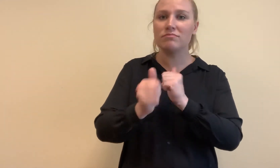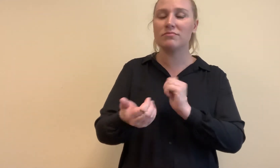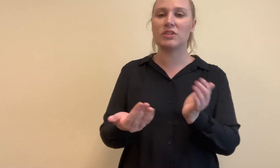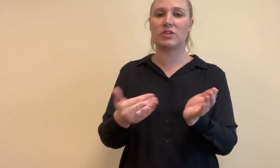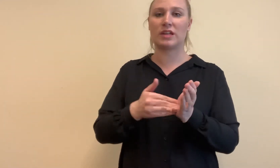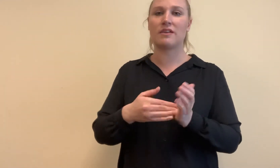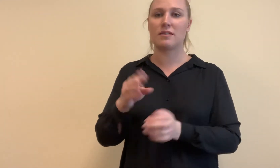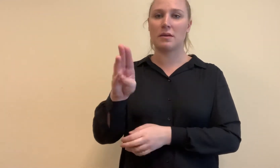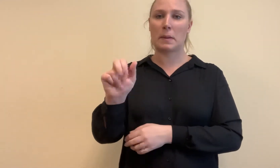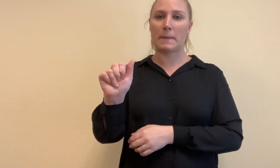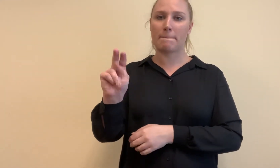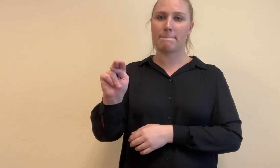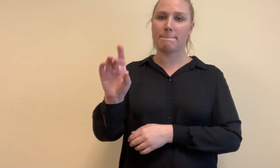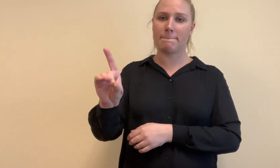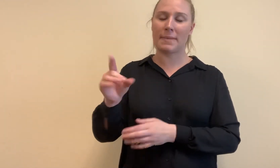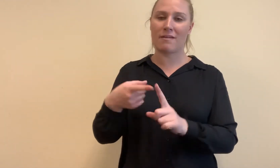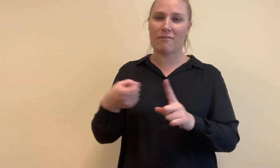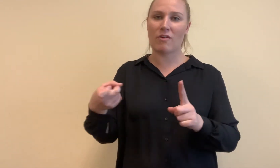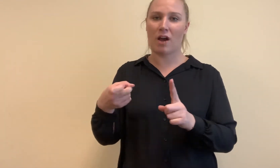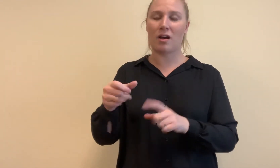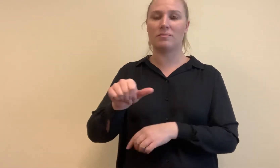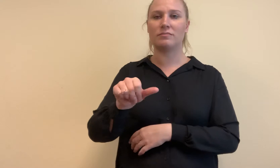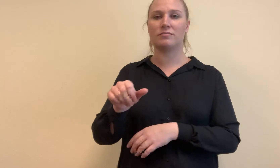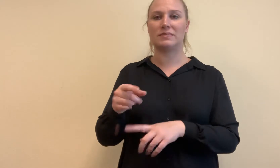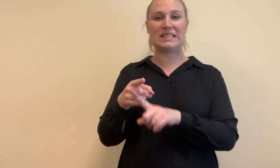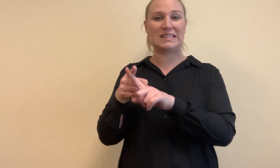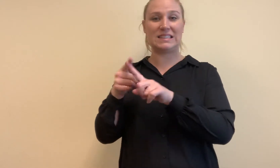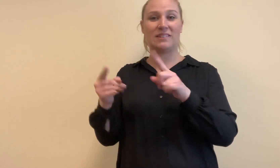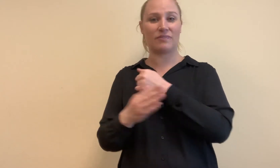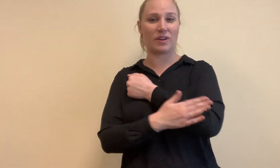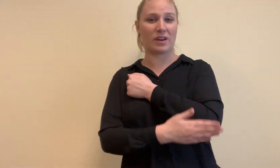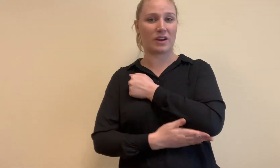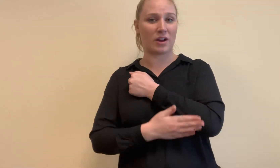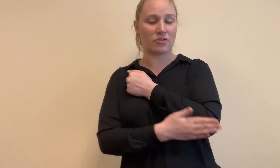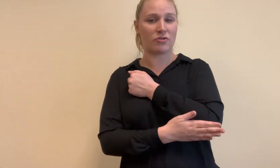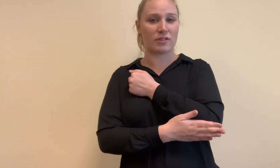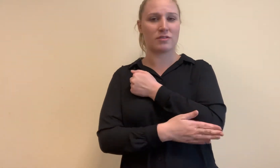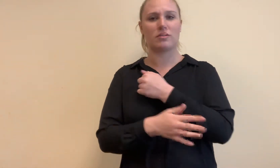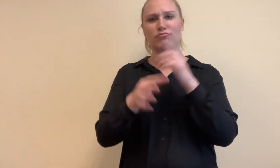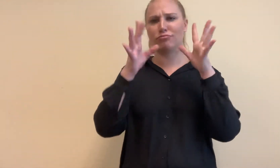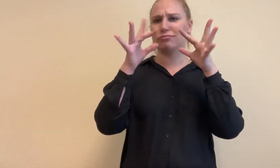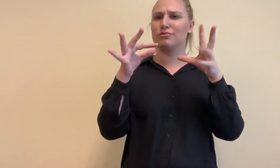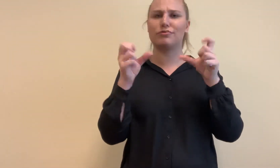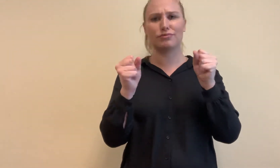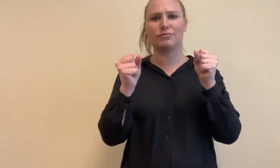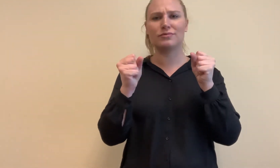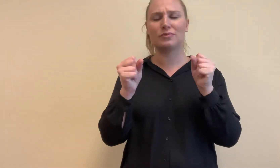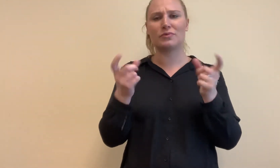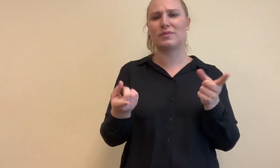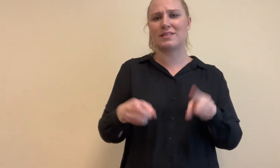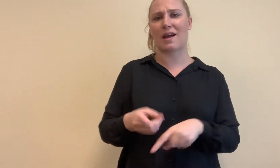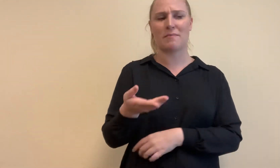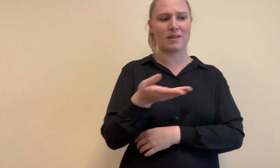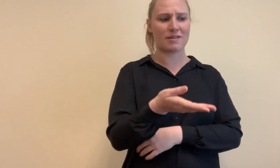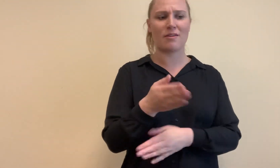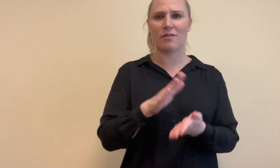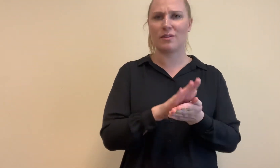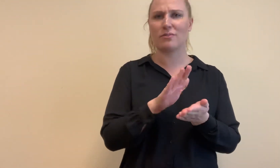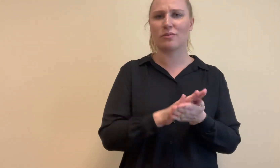other countries, other places. It's phenomenal what's going on at that school. For both Chemeketa